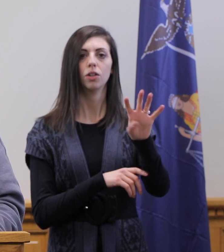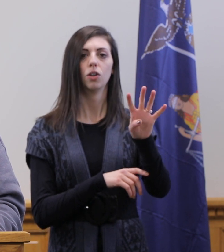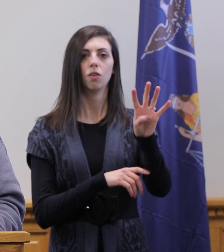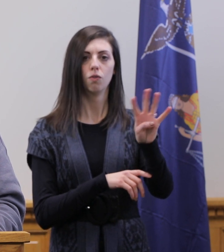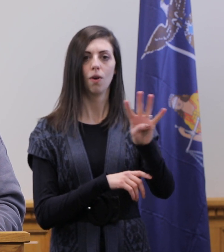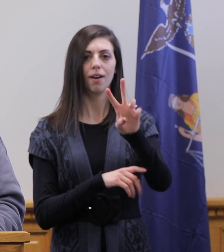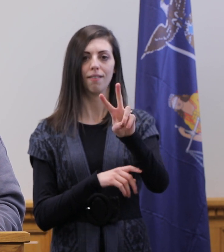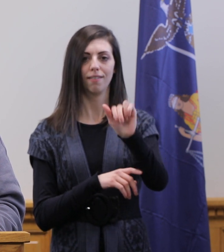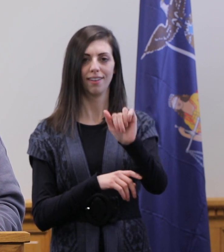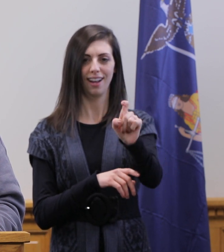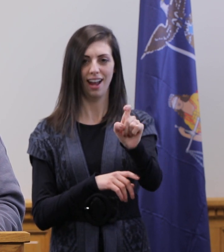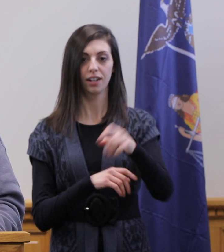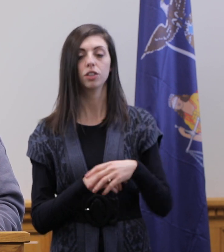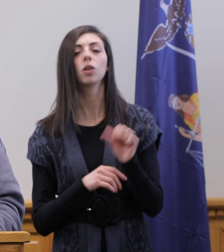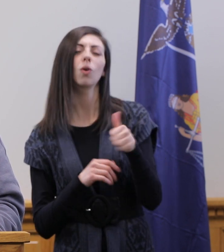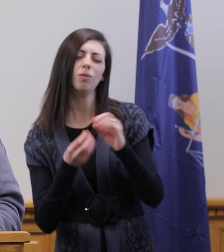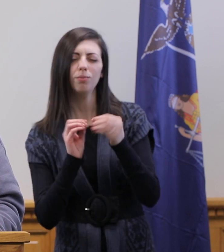1-833-NYS-4VAX. It's also